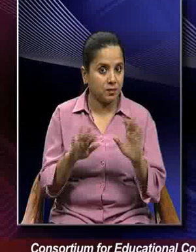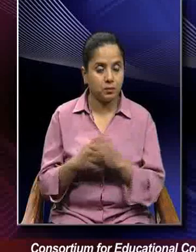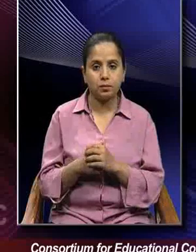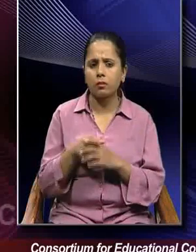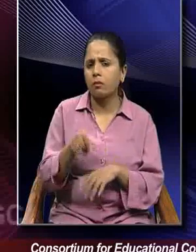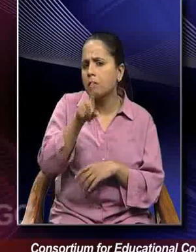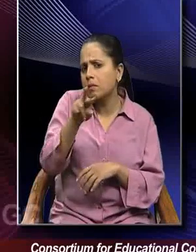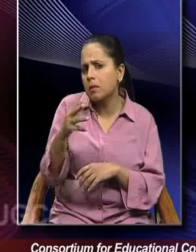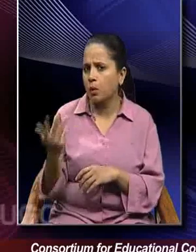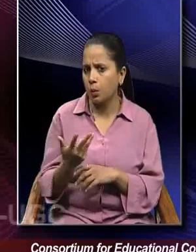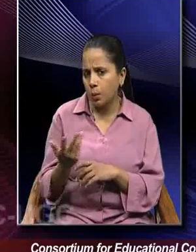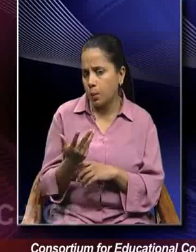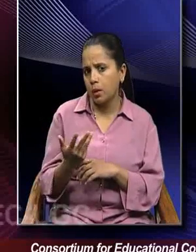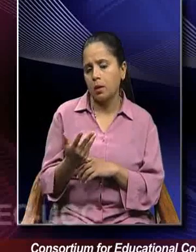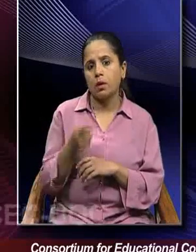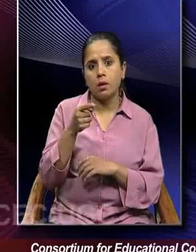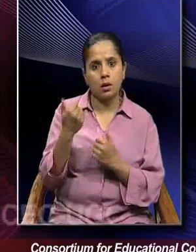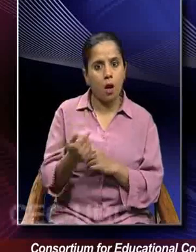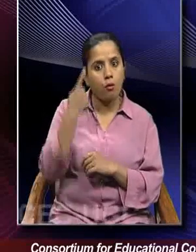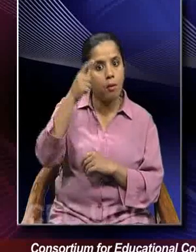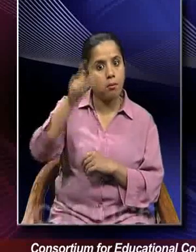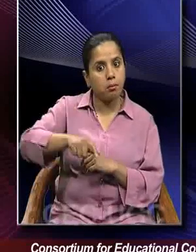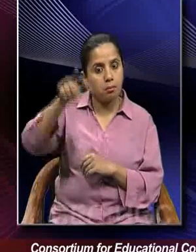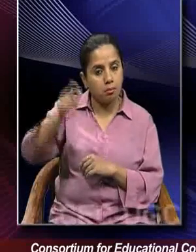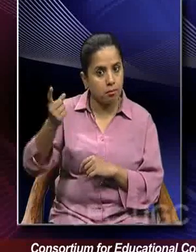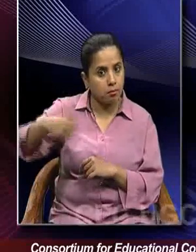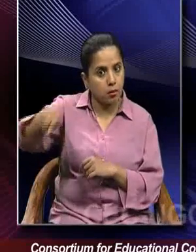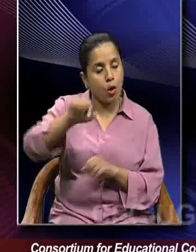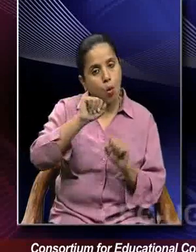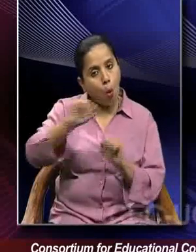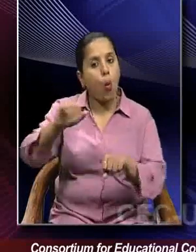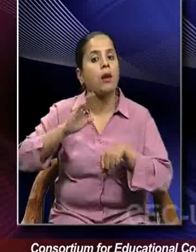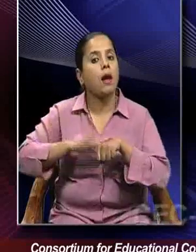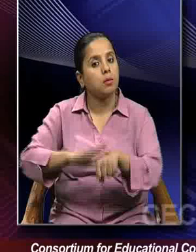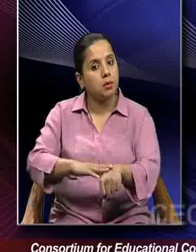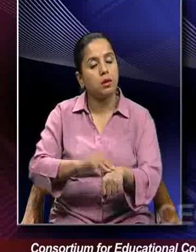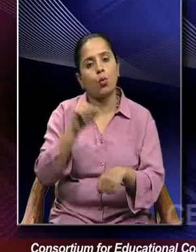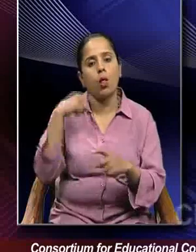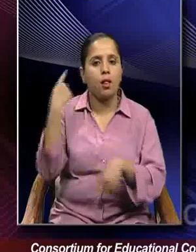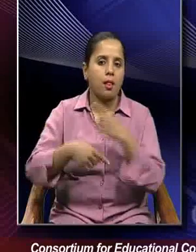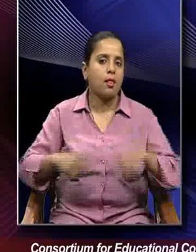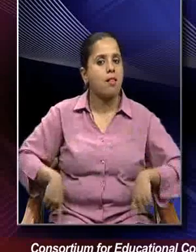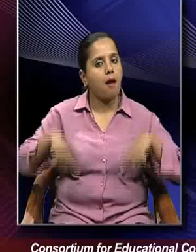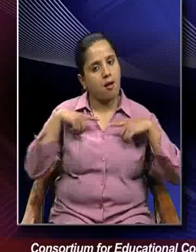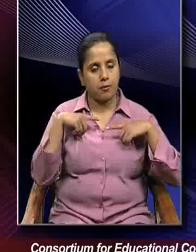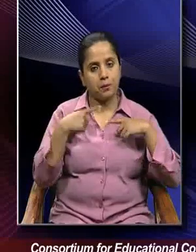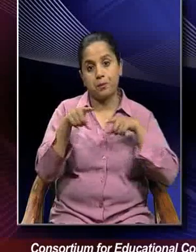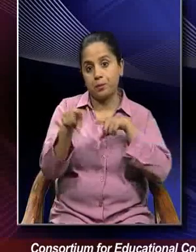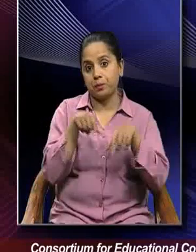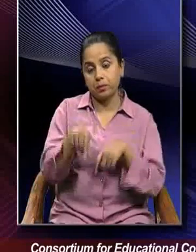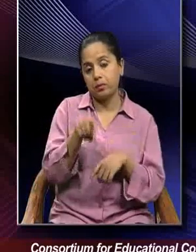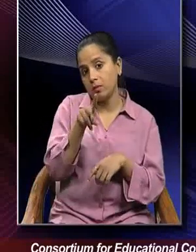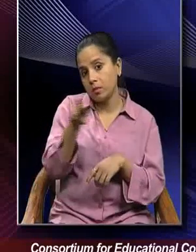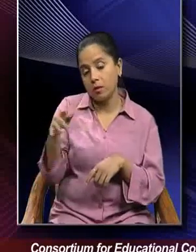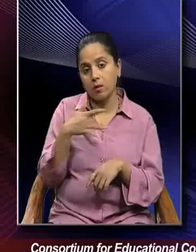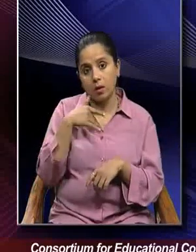is meaningful to people is based on their own experiences of their daily lives. So, meaningful is not something